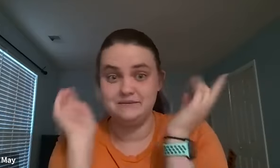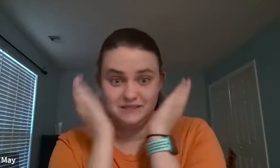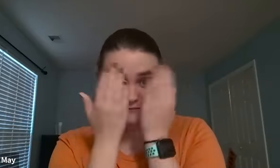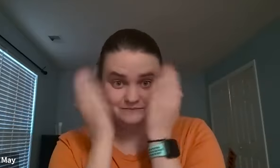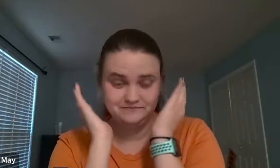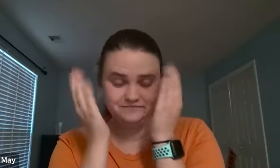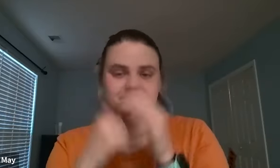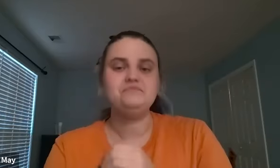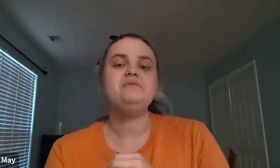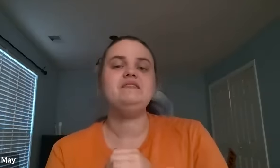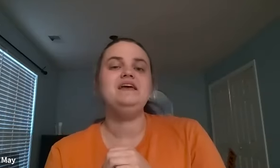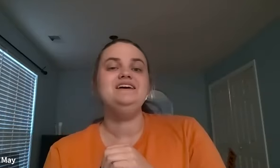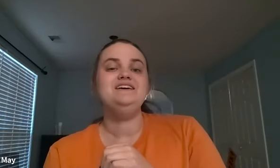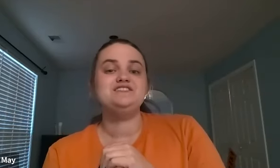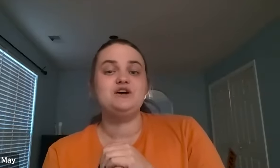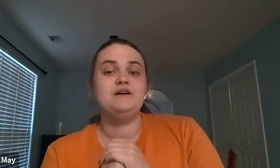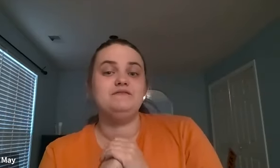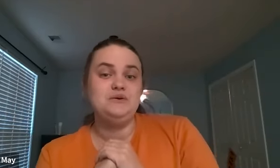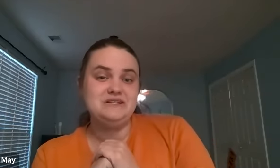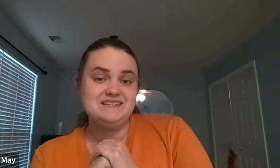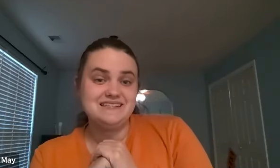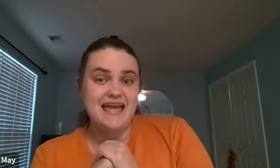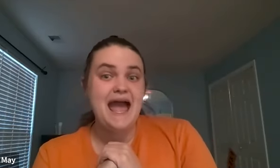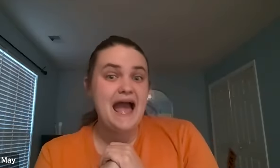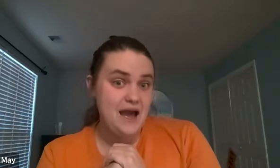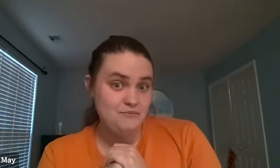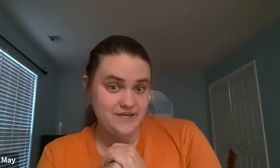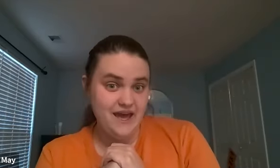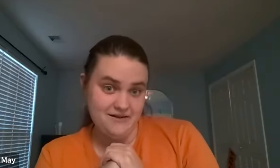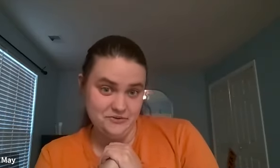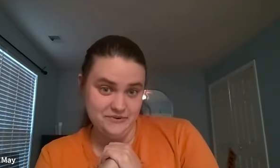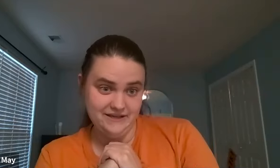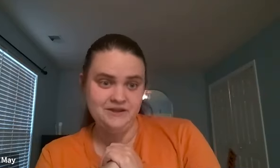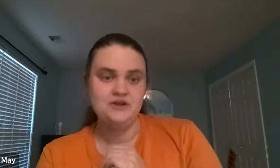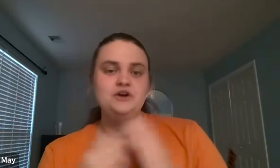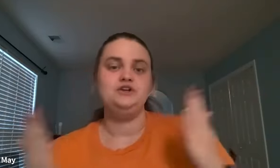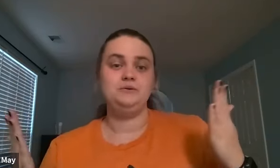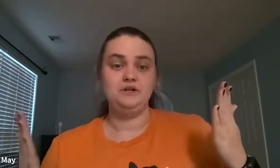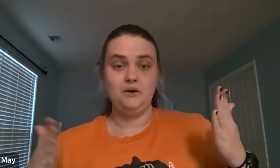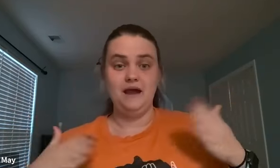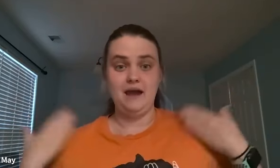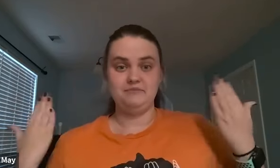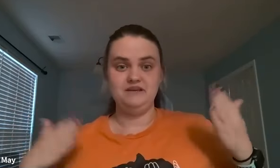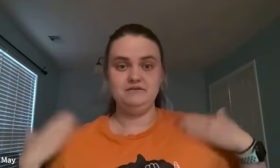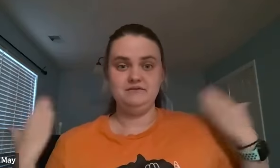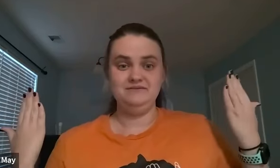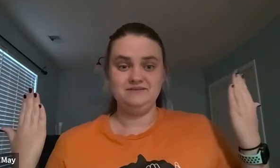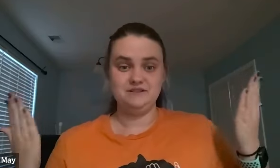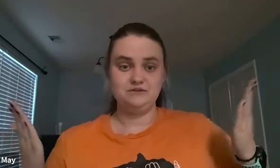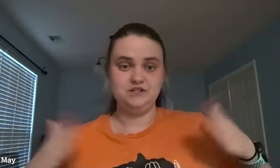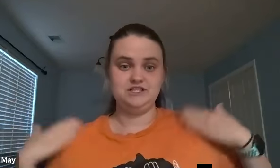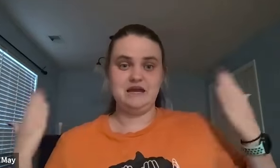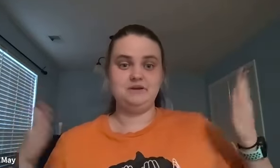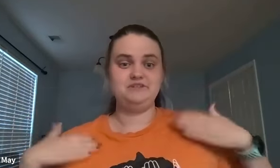accepted. So if you were to say happy Halloween, you would go happy. So you just tap it up your